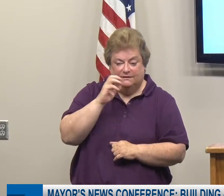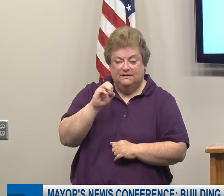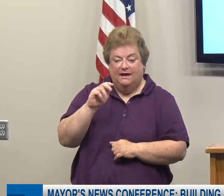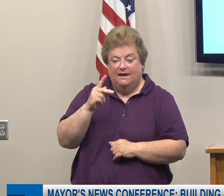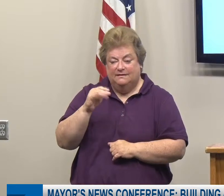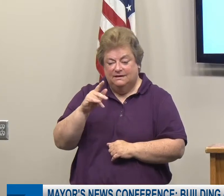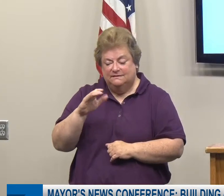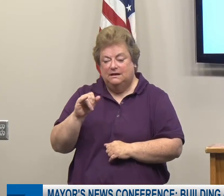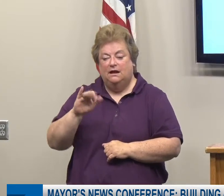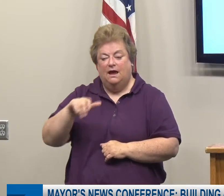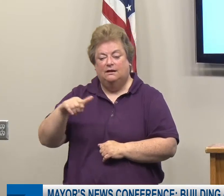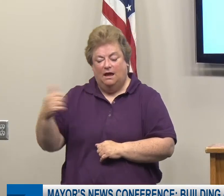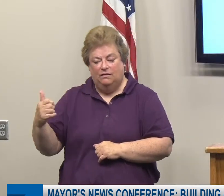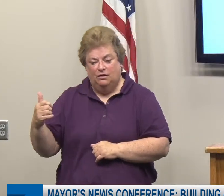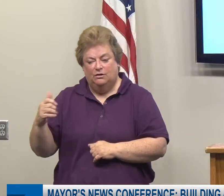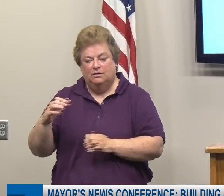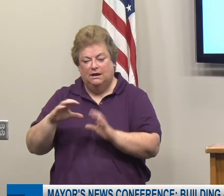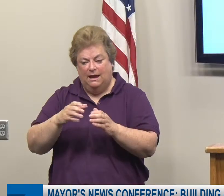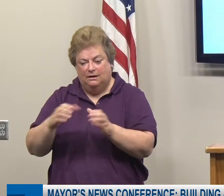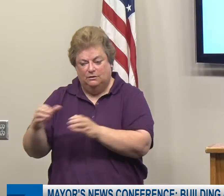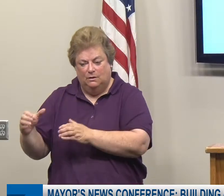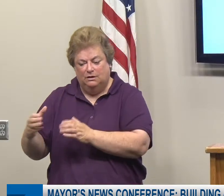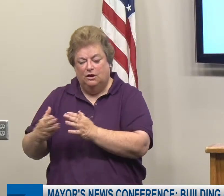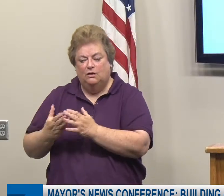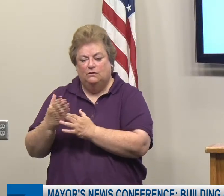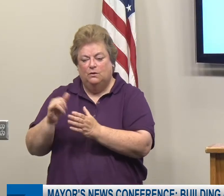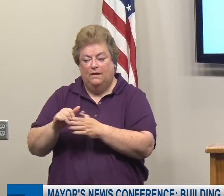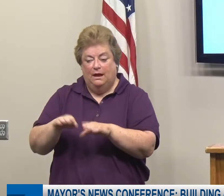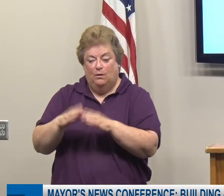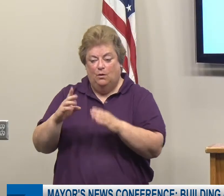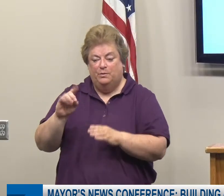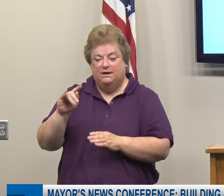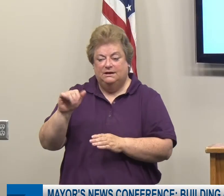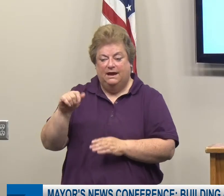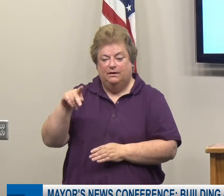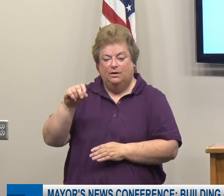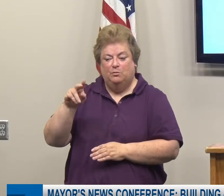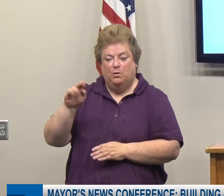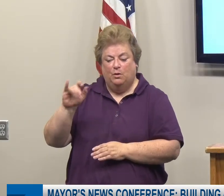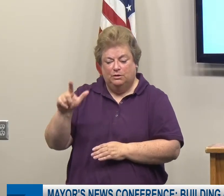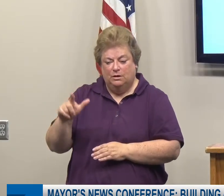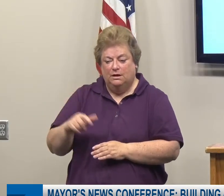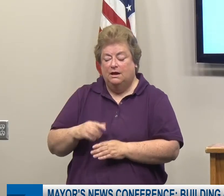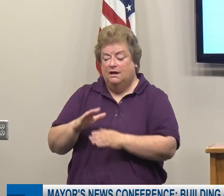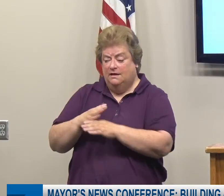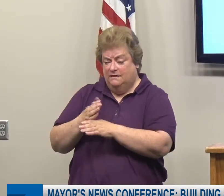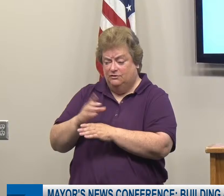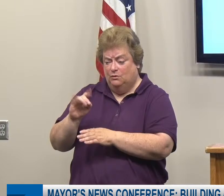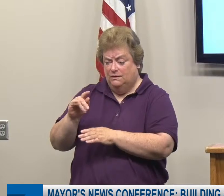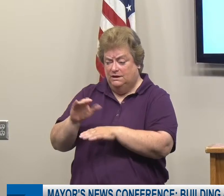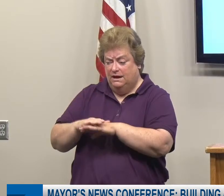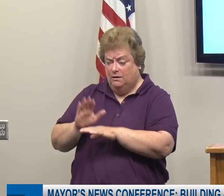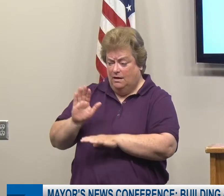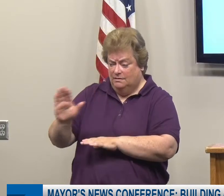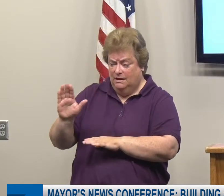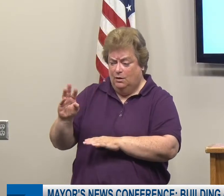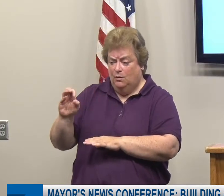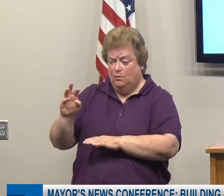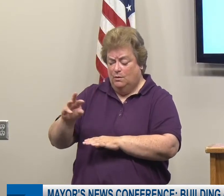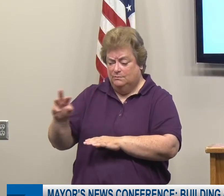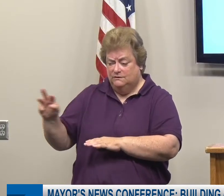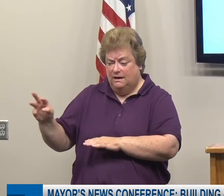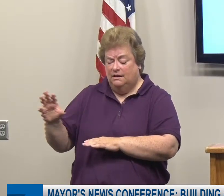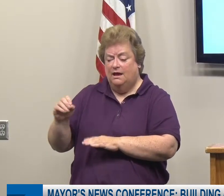of other categories through our city's open data portal. They also share data on their own website and through the Nebraska